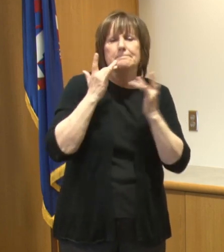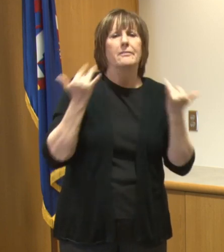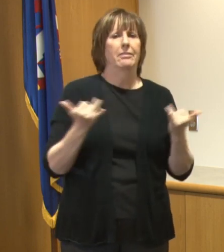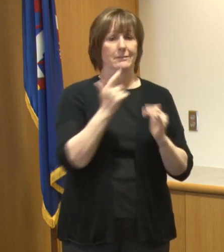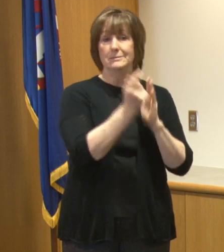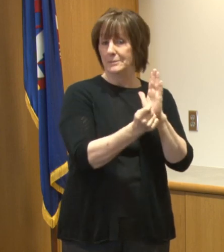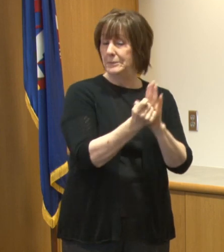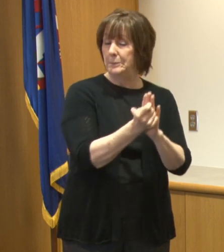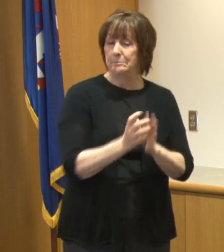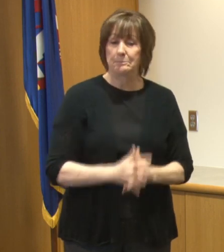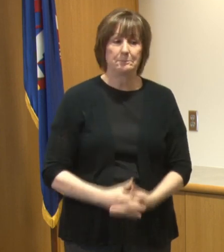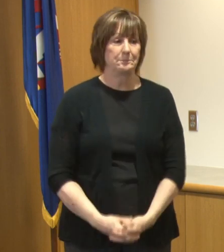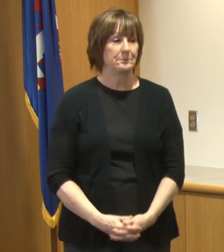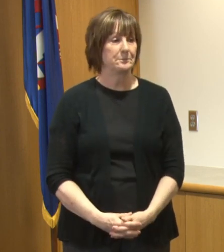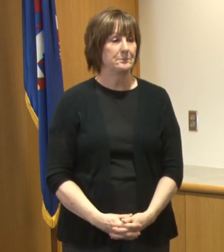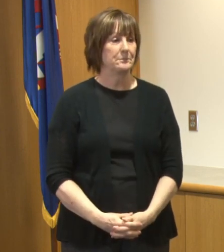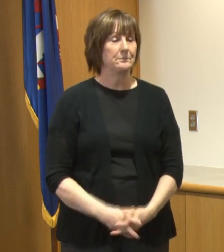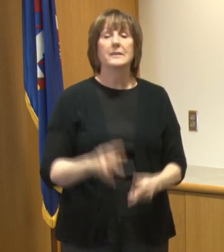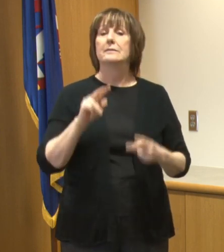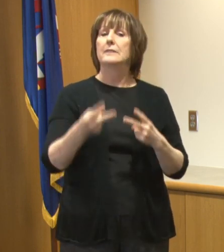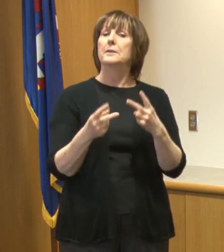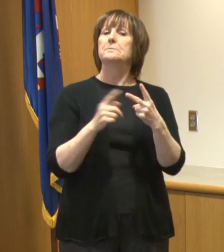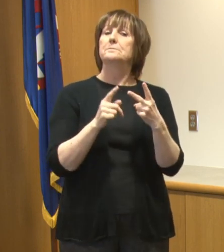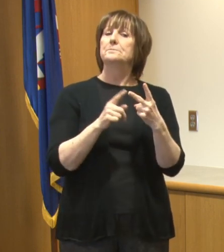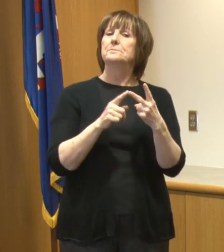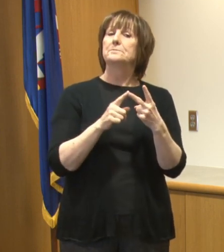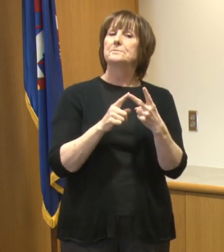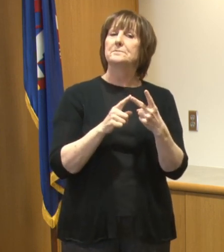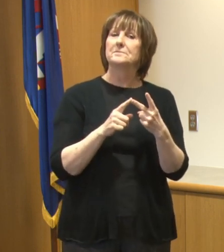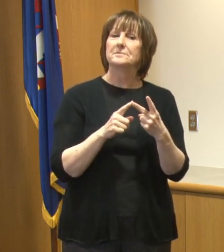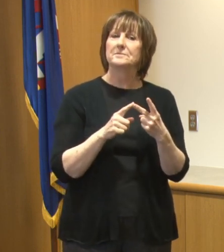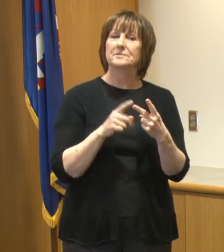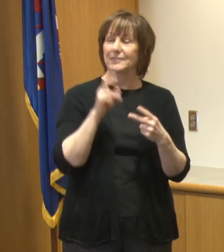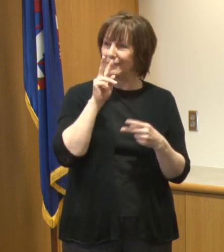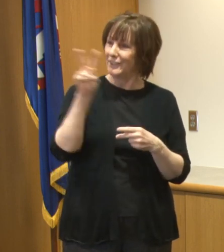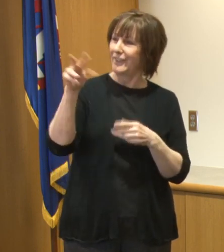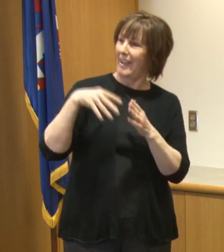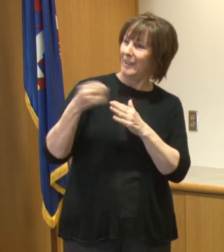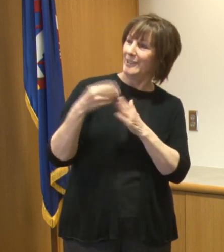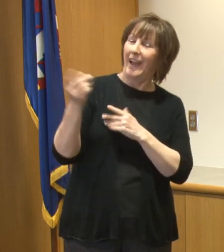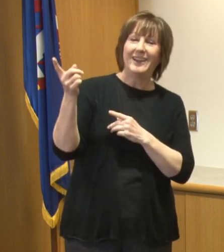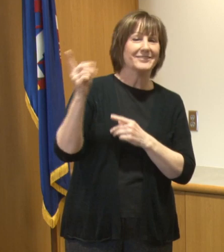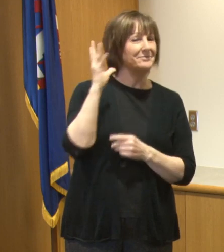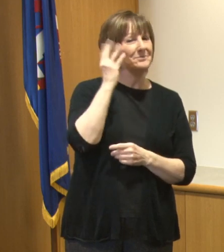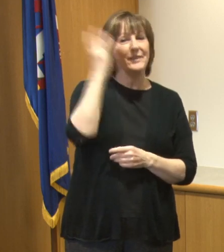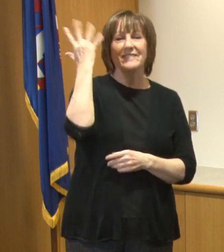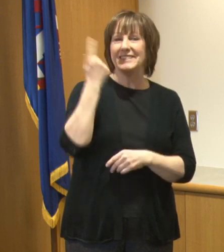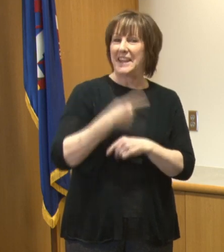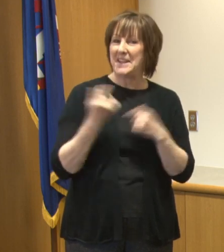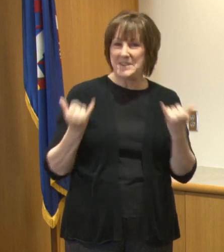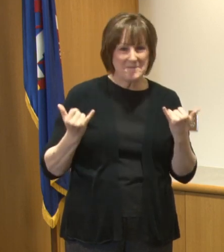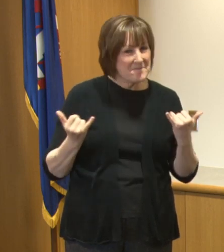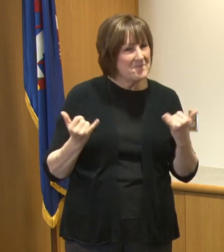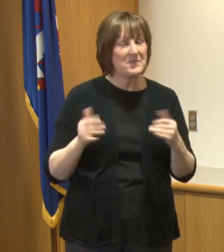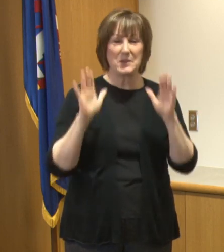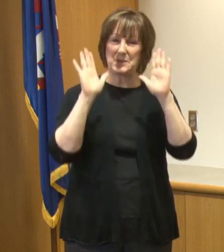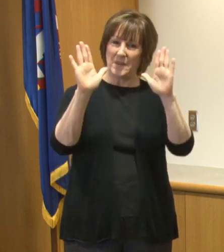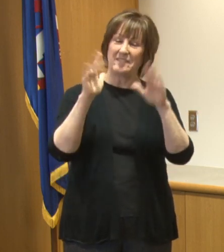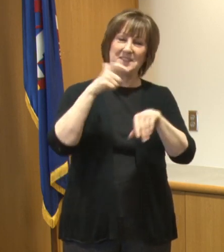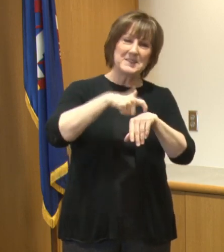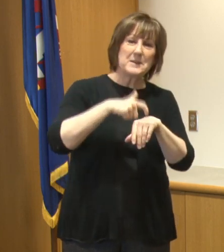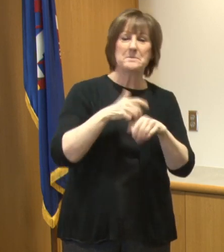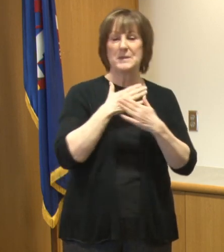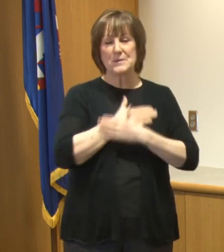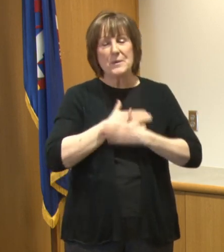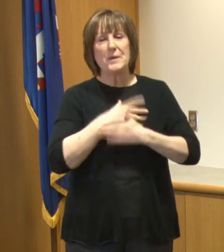time. Secondly, I just want to point out the window and say, look outside. It is a gorgeous day, and it's a wonderful time to